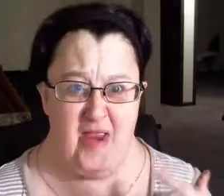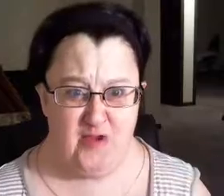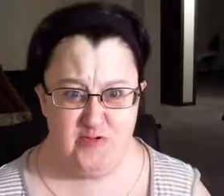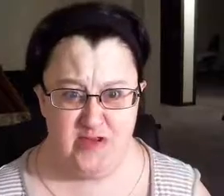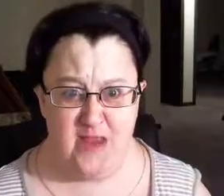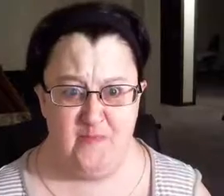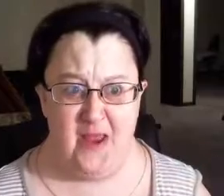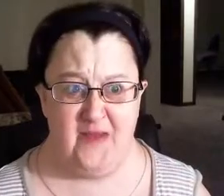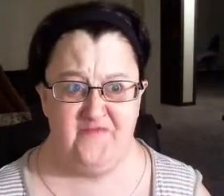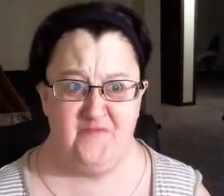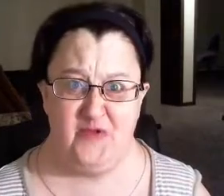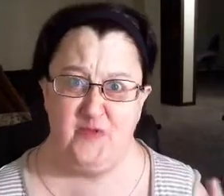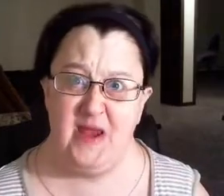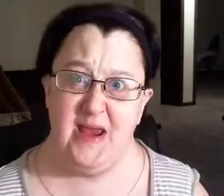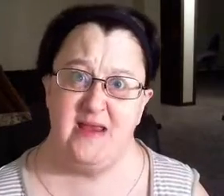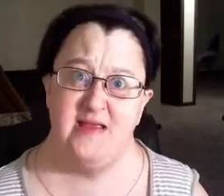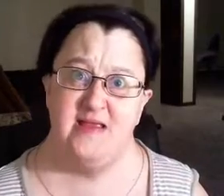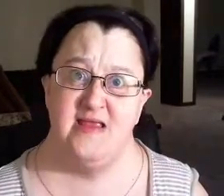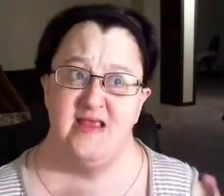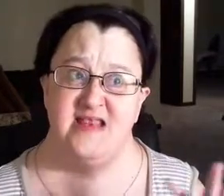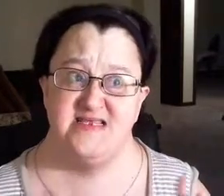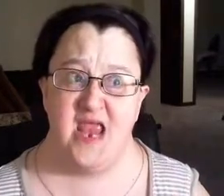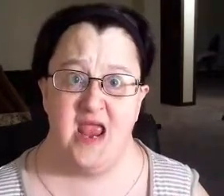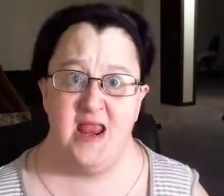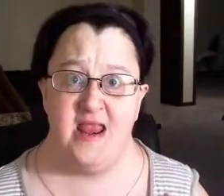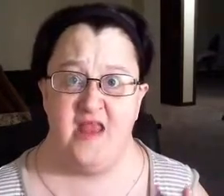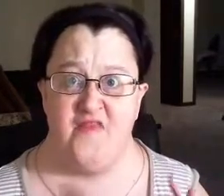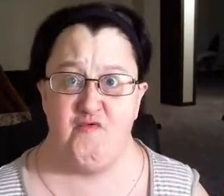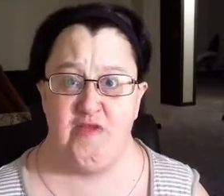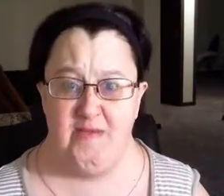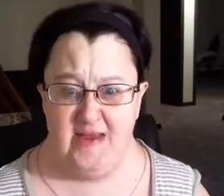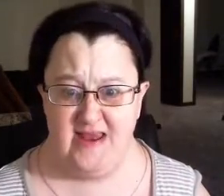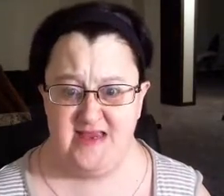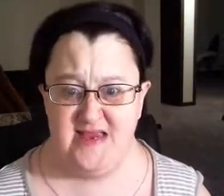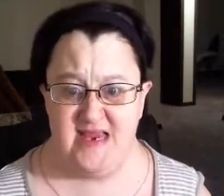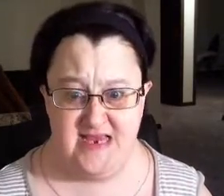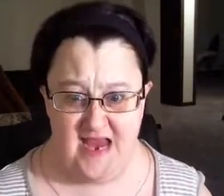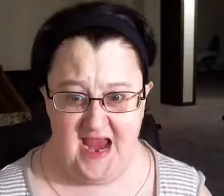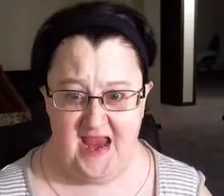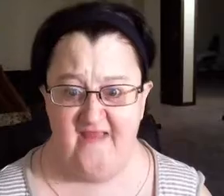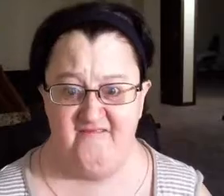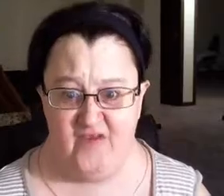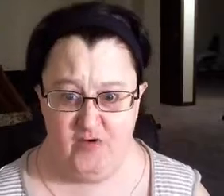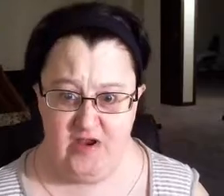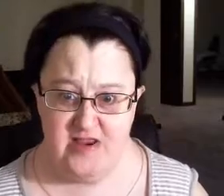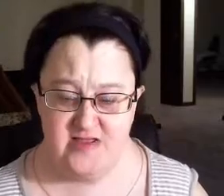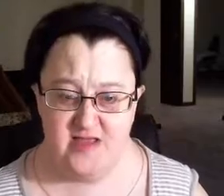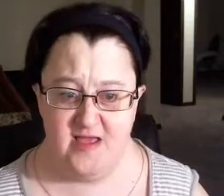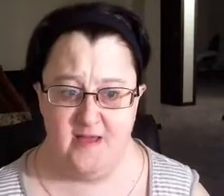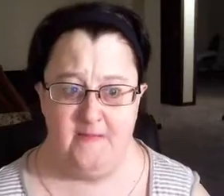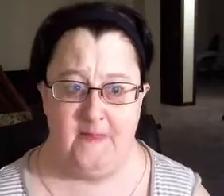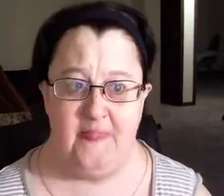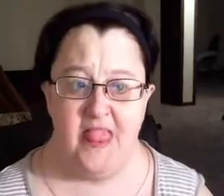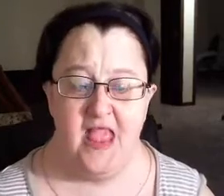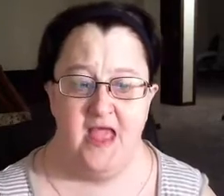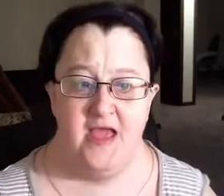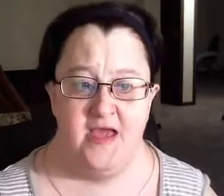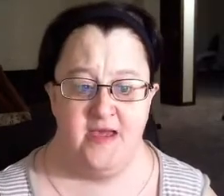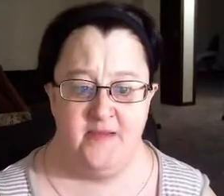my exercise by between 10 and 30 minutes a day it varies um uh